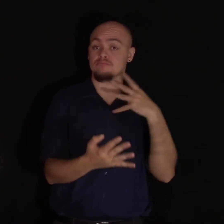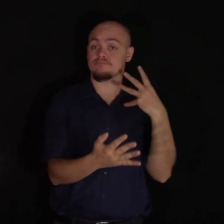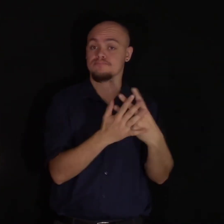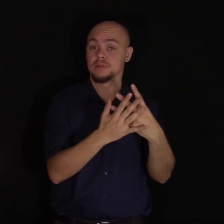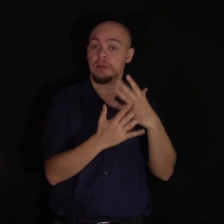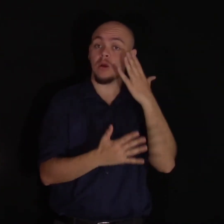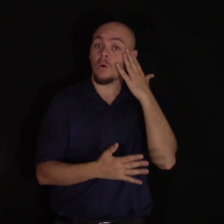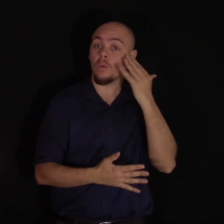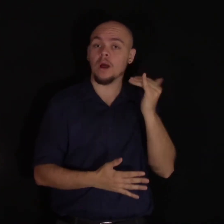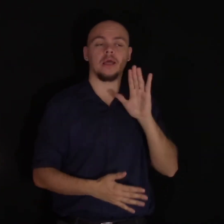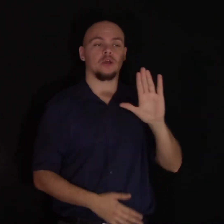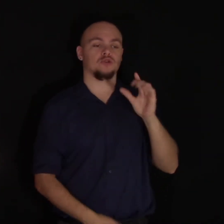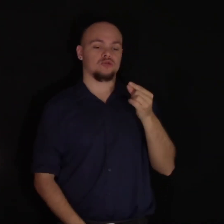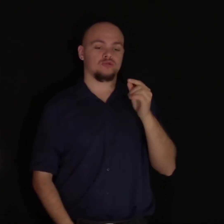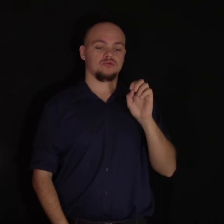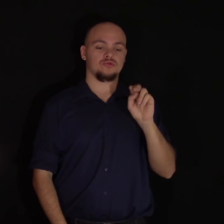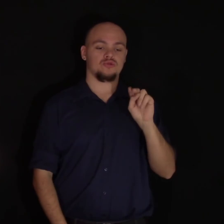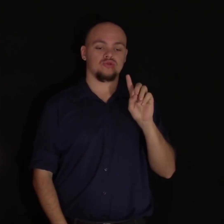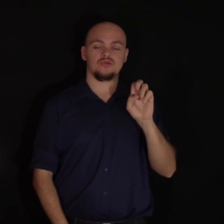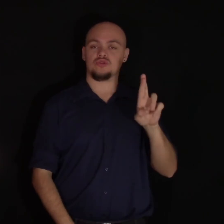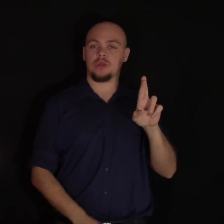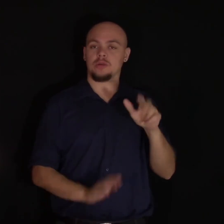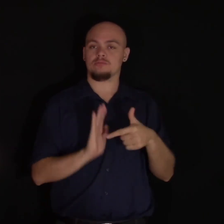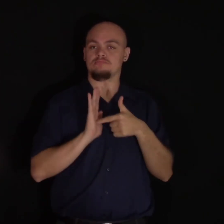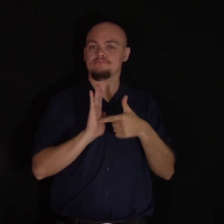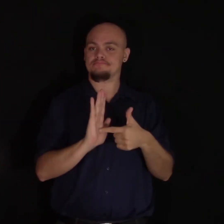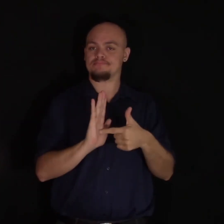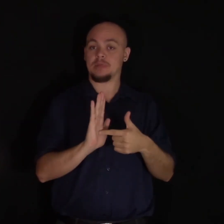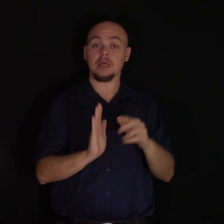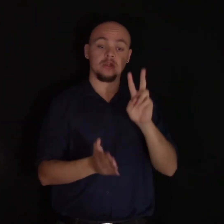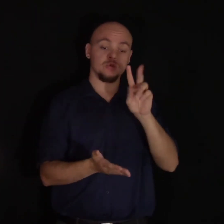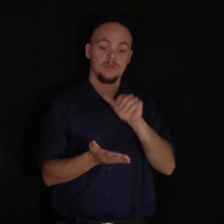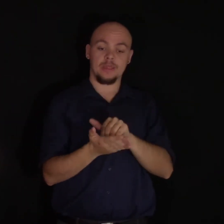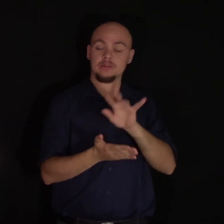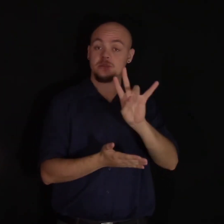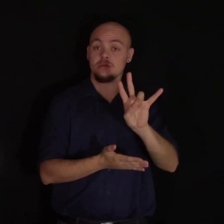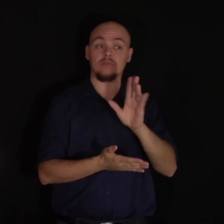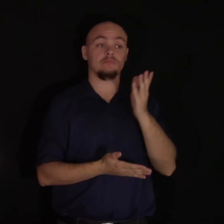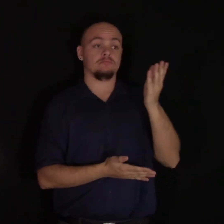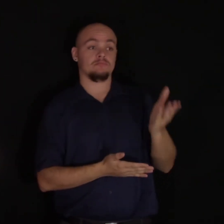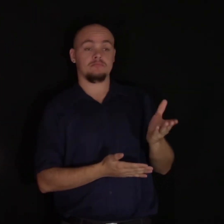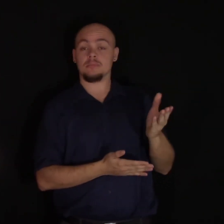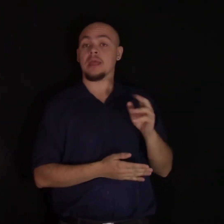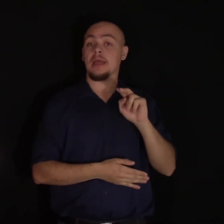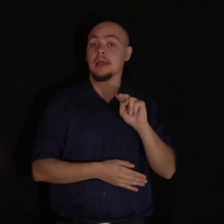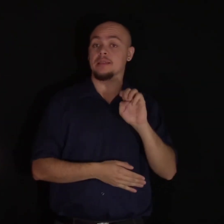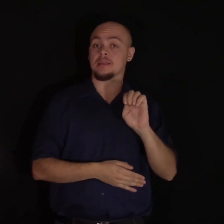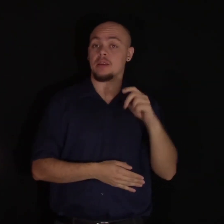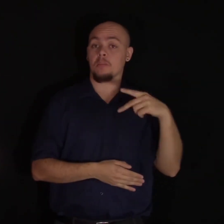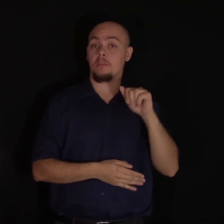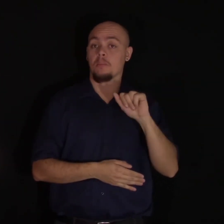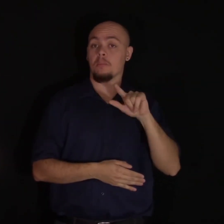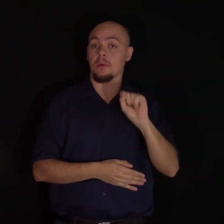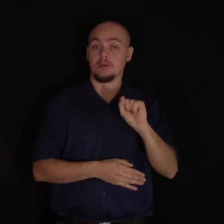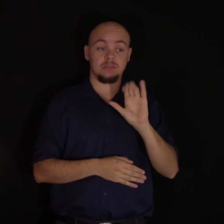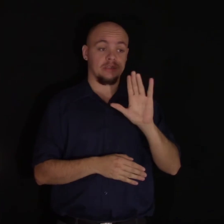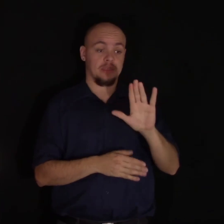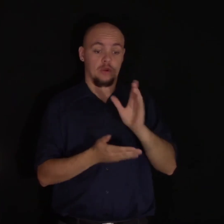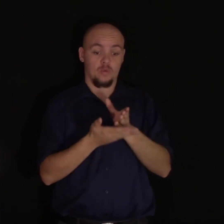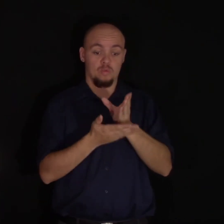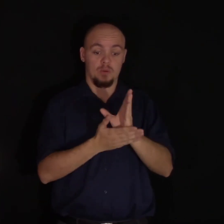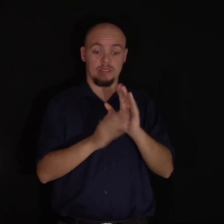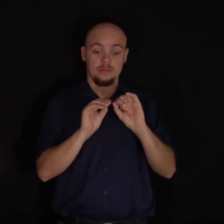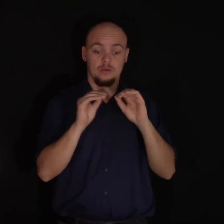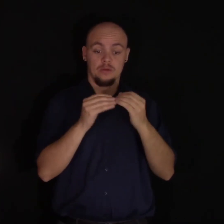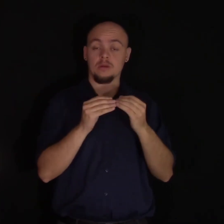gender presentation. But in 2007, Bhumika and Nepal's LGBT rights organization